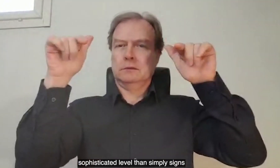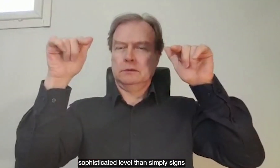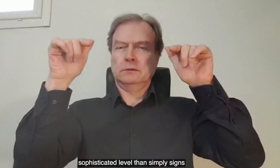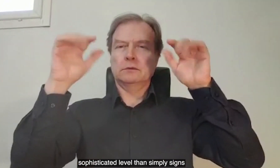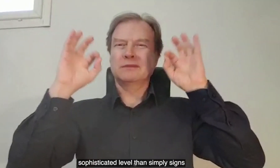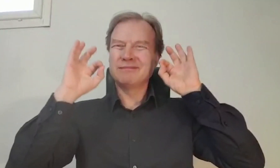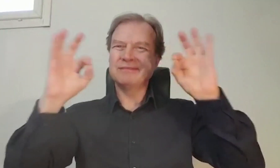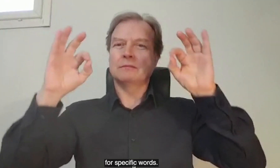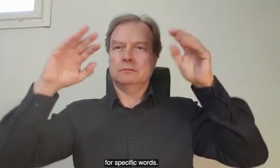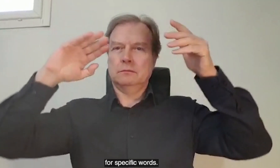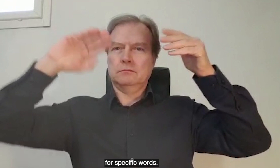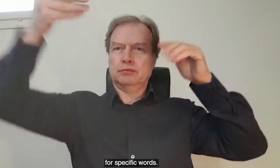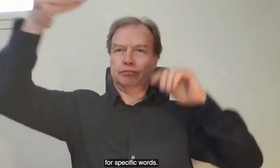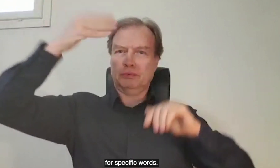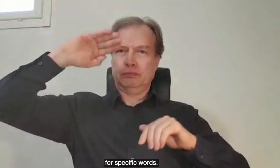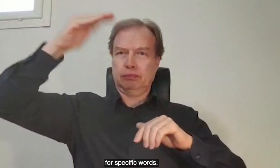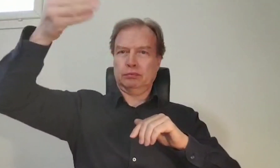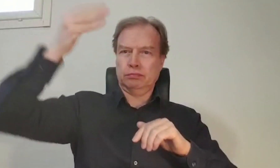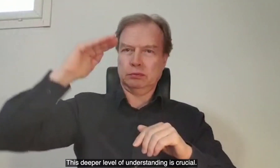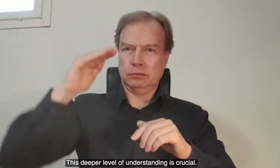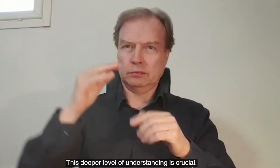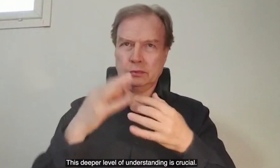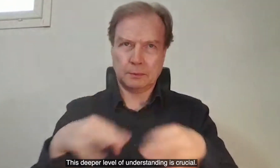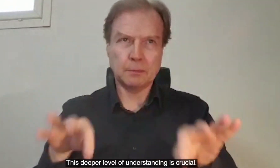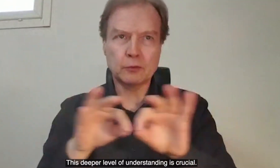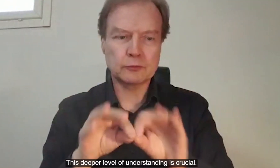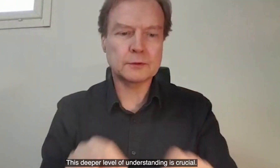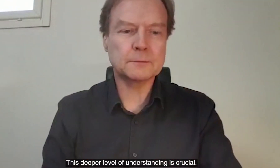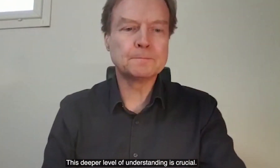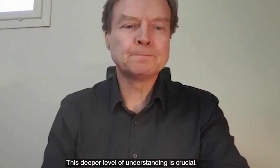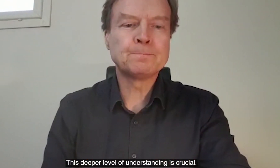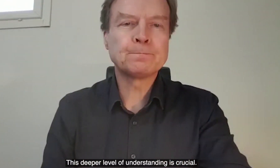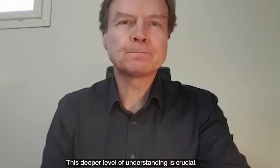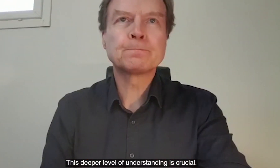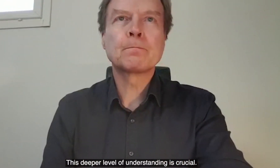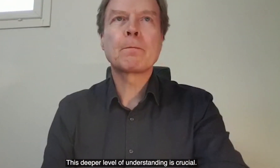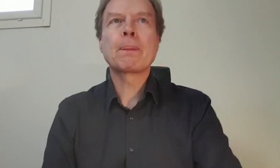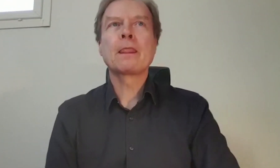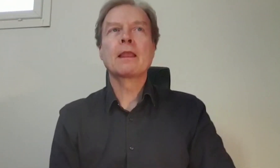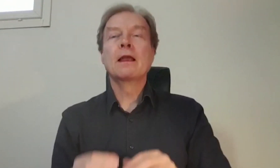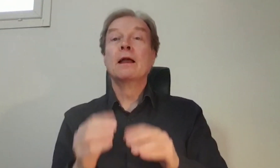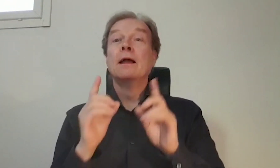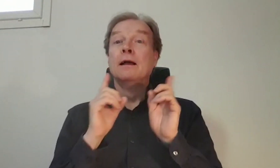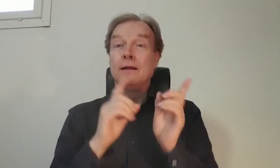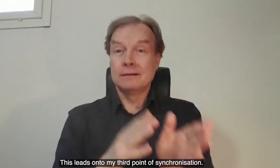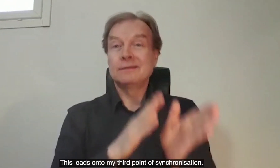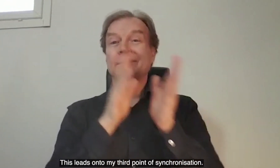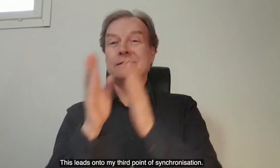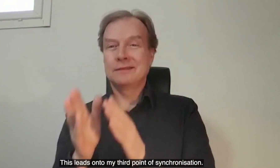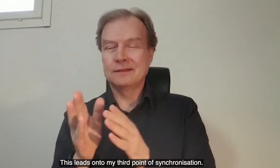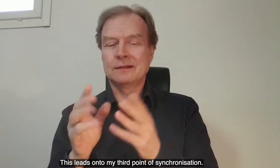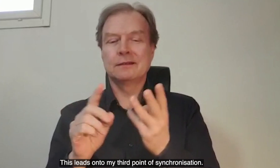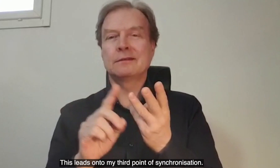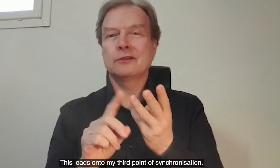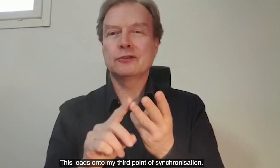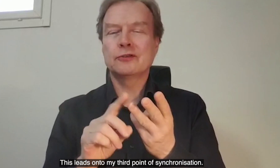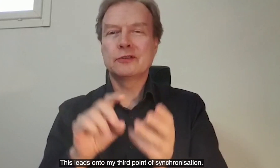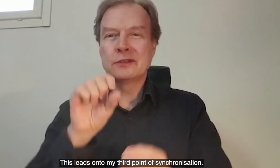means operating at a more sophisticated level than simply knowing what the signs are for specific words. This deeper level